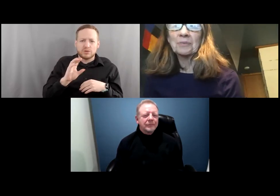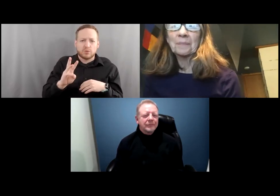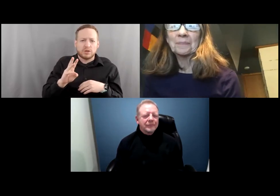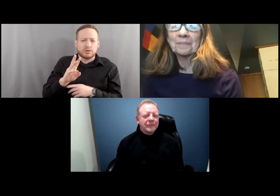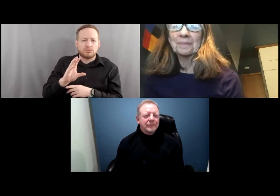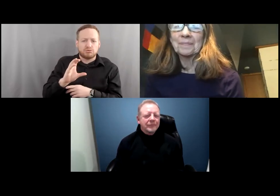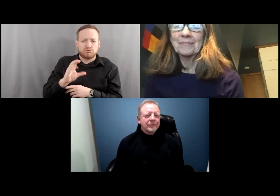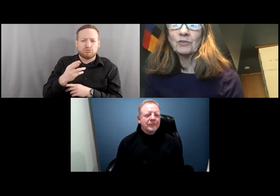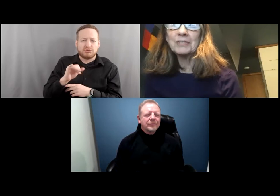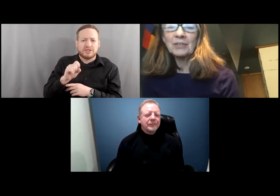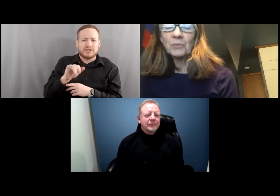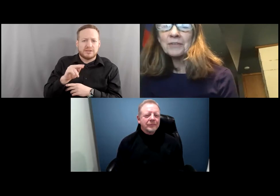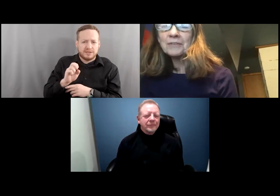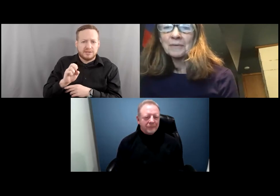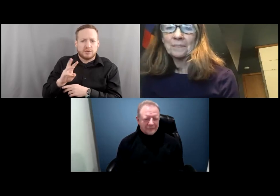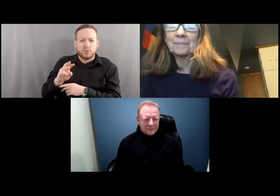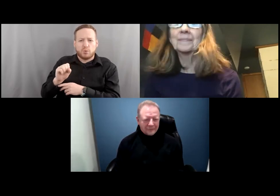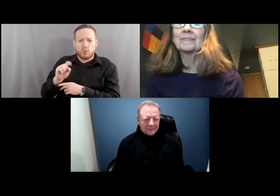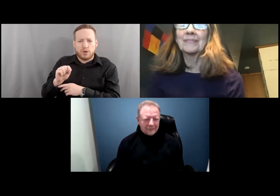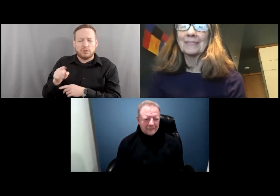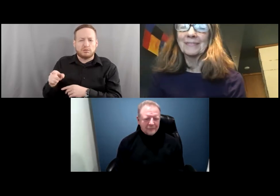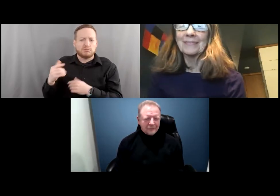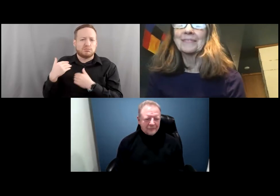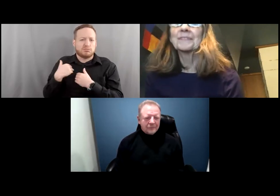have Christine West.